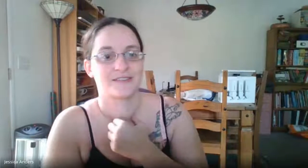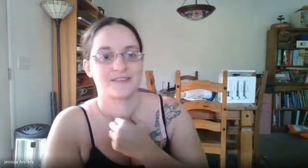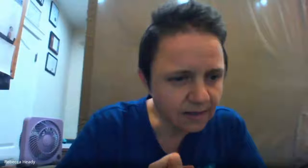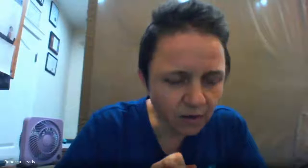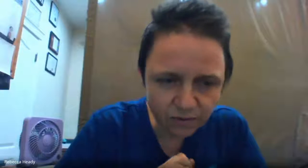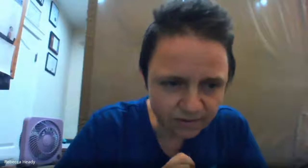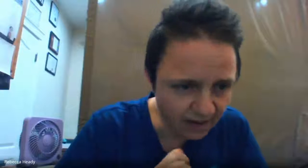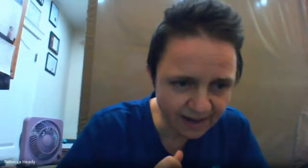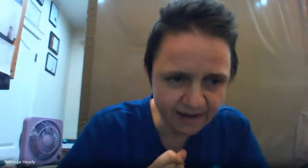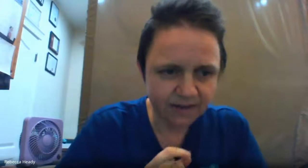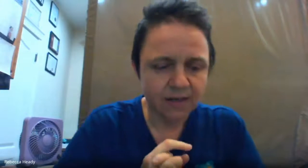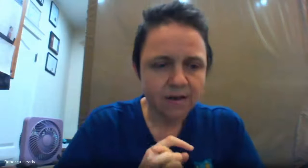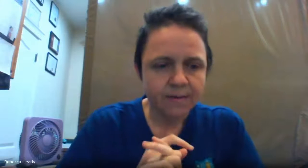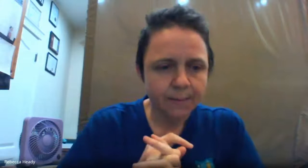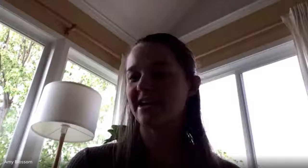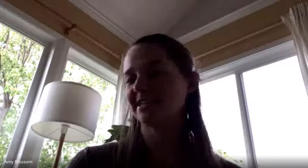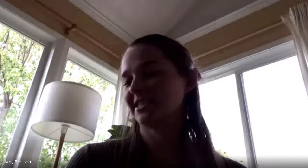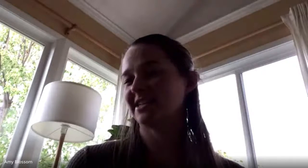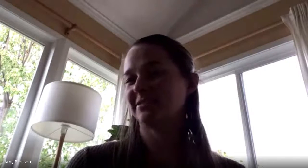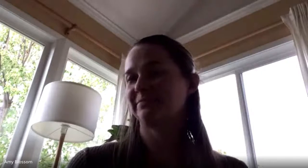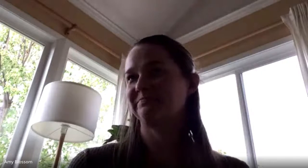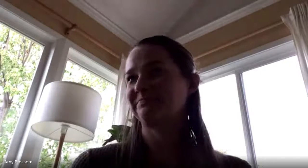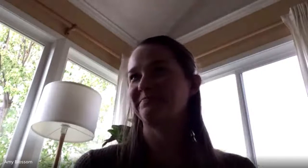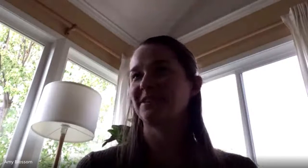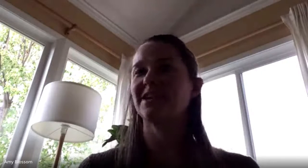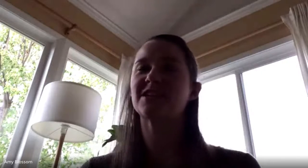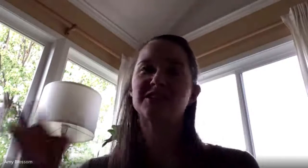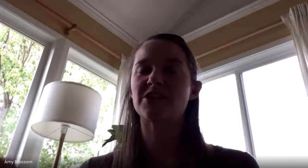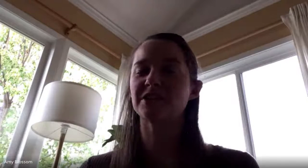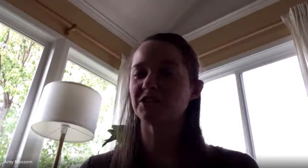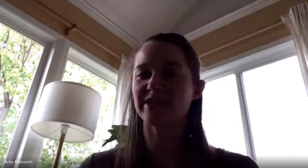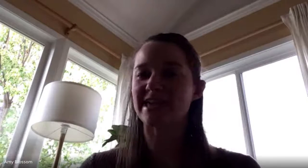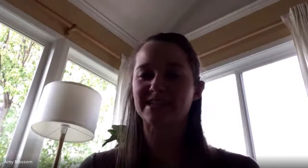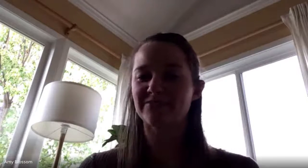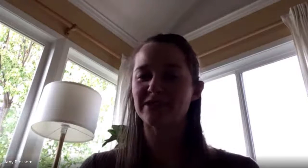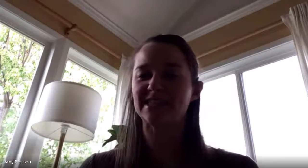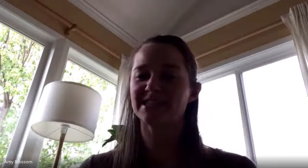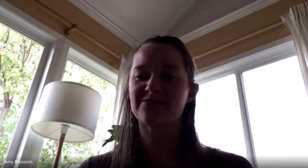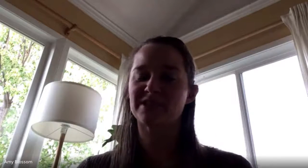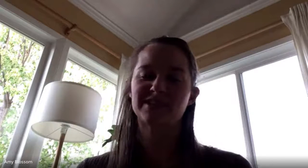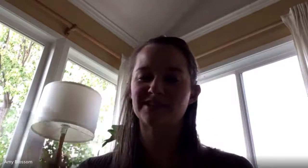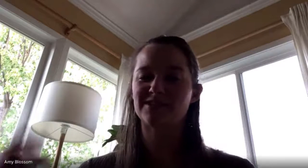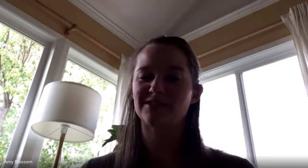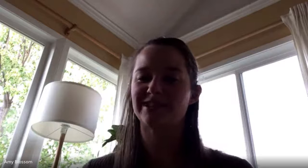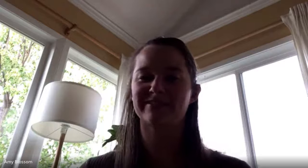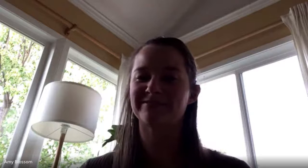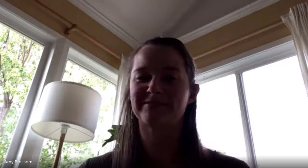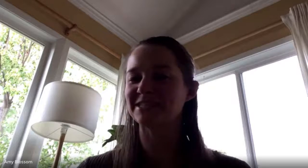And Ellie, no, not yet. Yeah, not yet. Just started to join the Hands and Voices stuff, but it's just all like Facebook